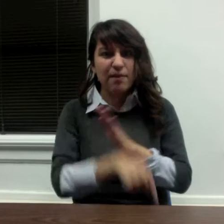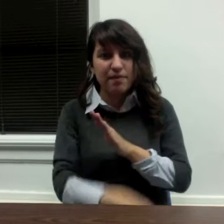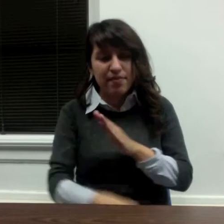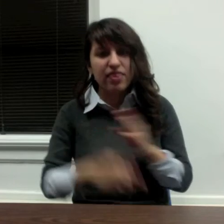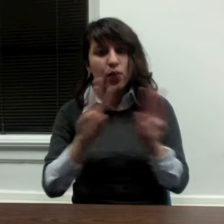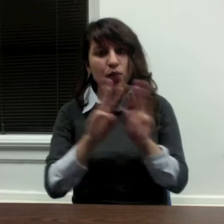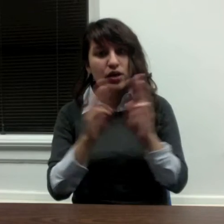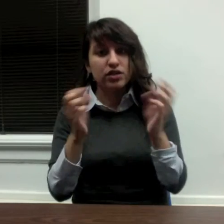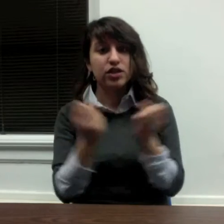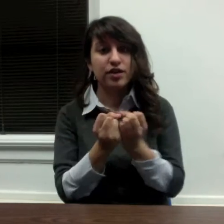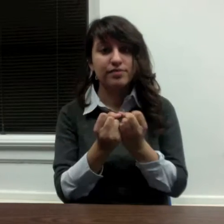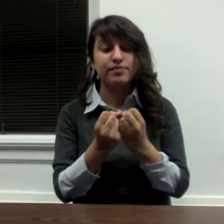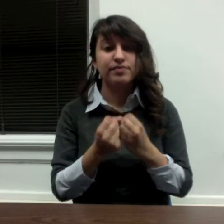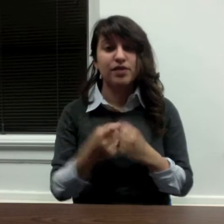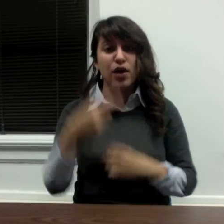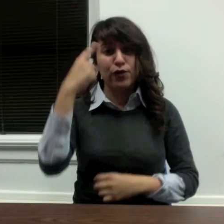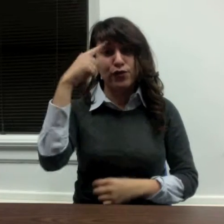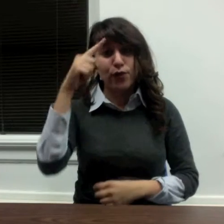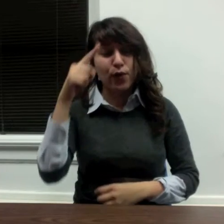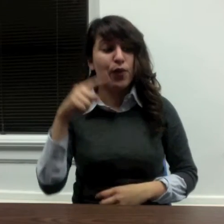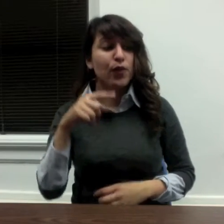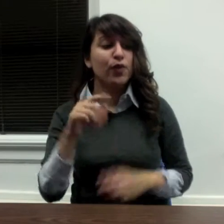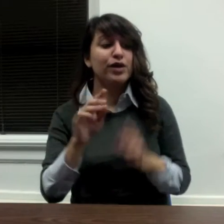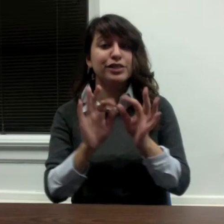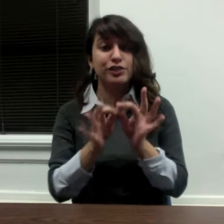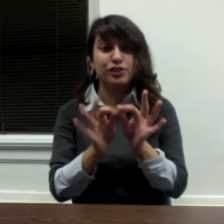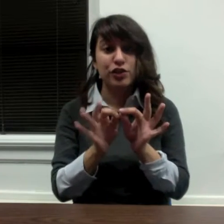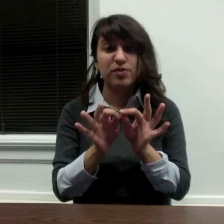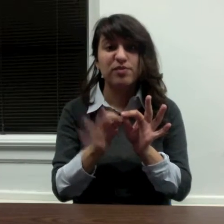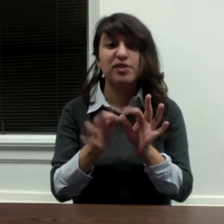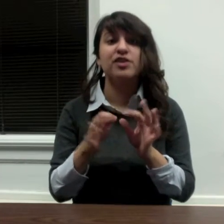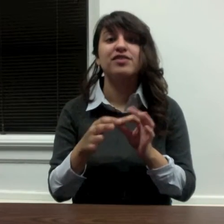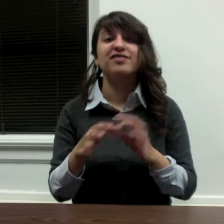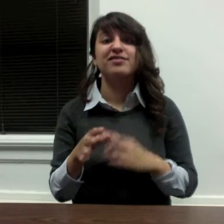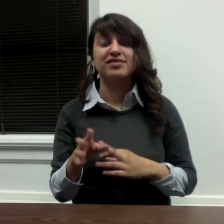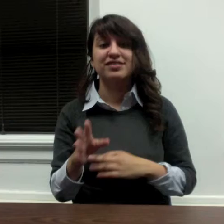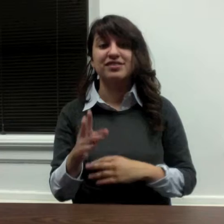seasoned interpreters would want to attend as well.